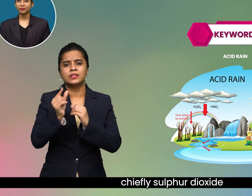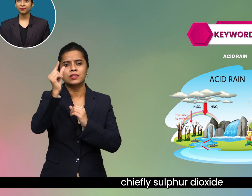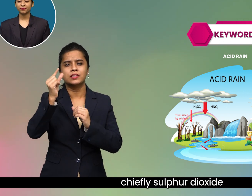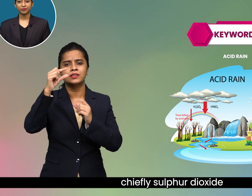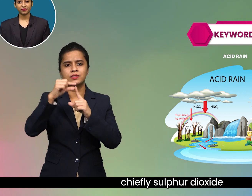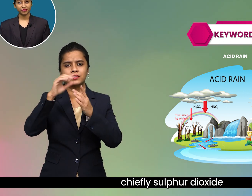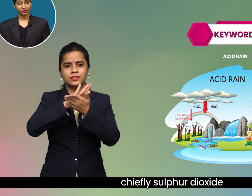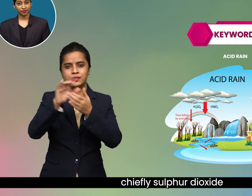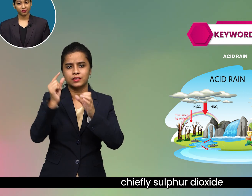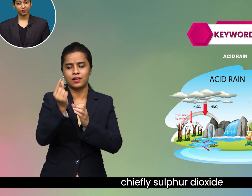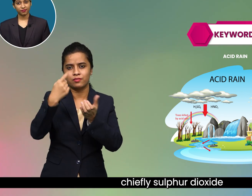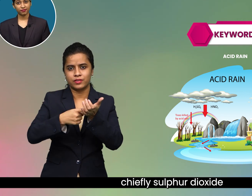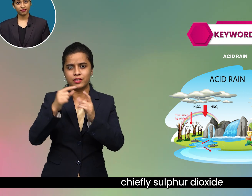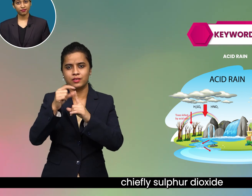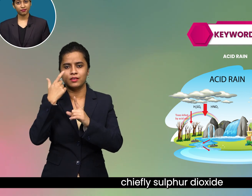dioxide